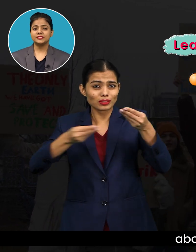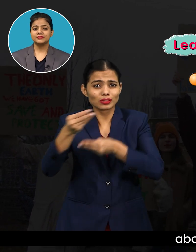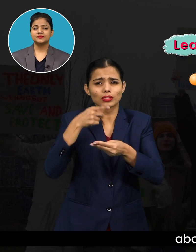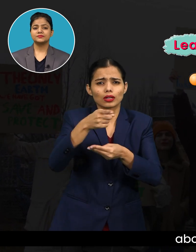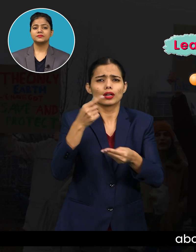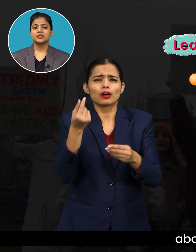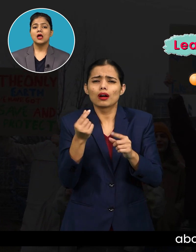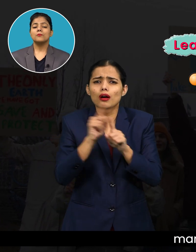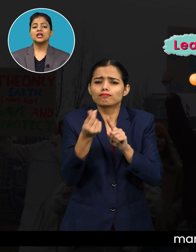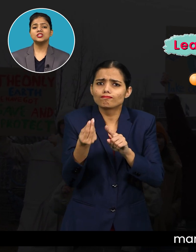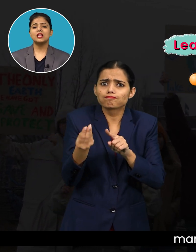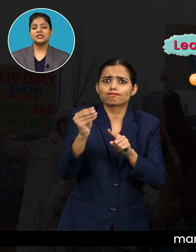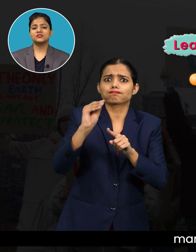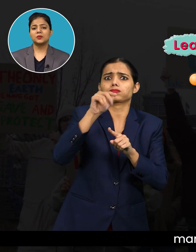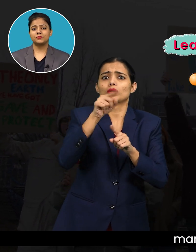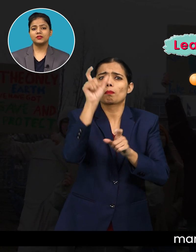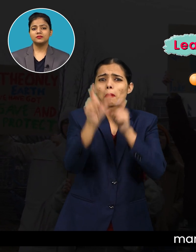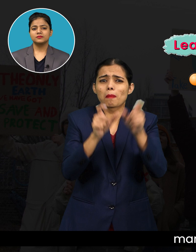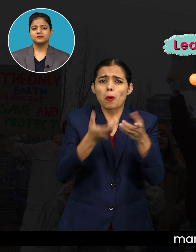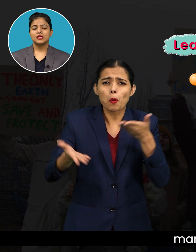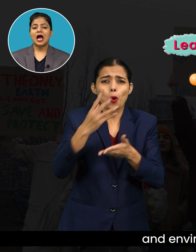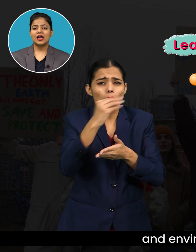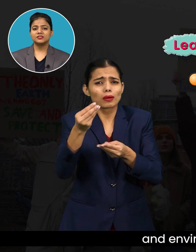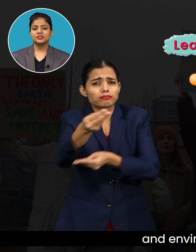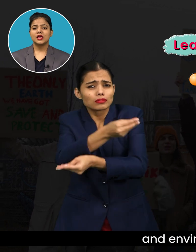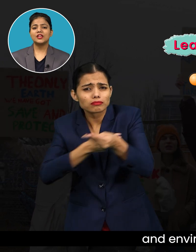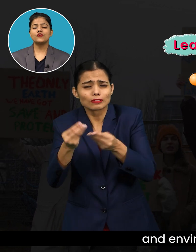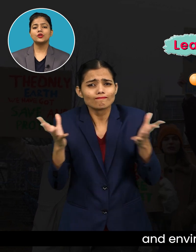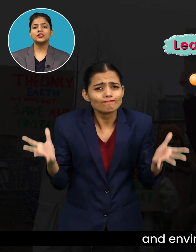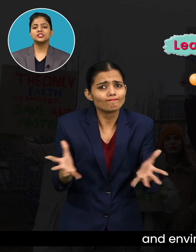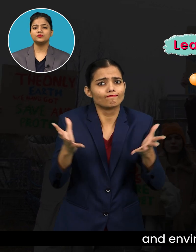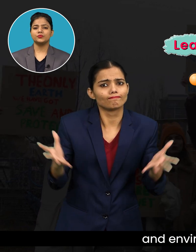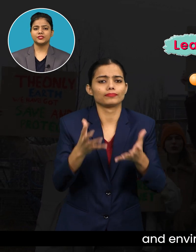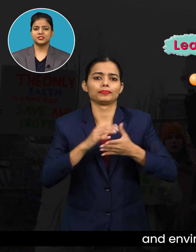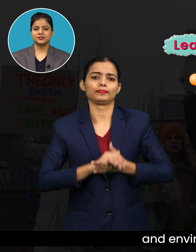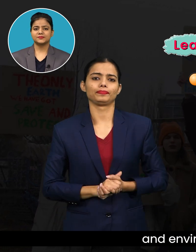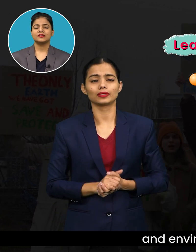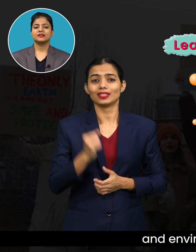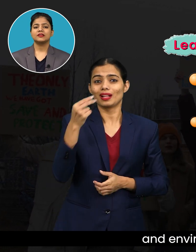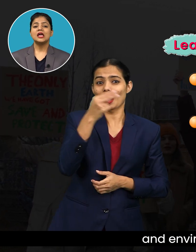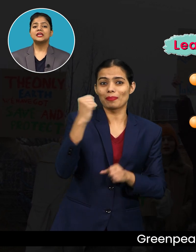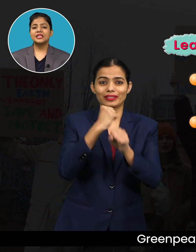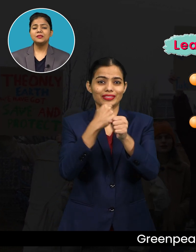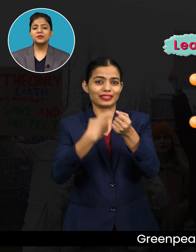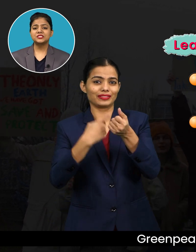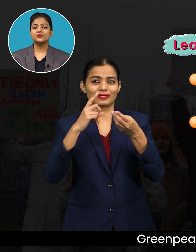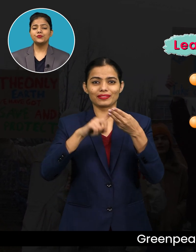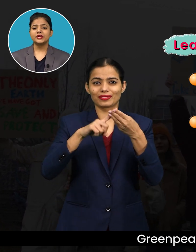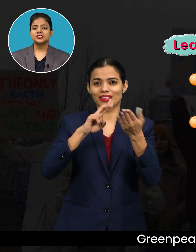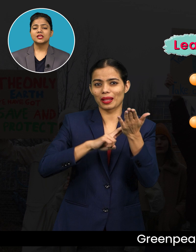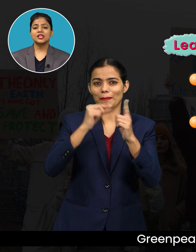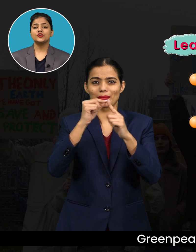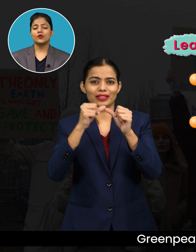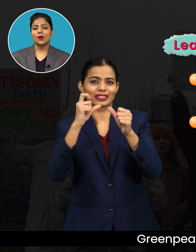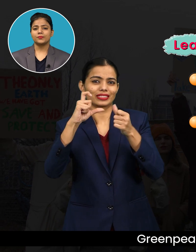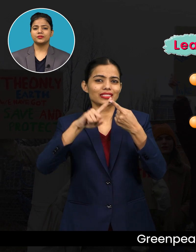globalization, marginalized people, and environmental movements. Greenpeace